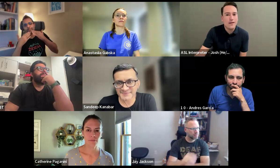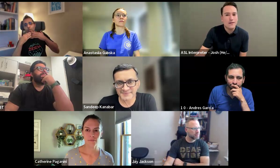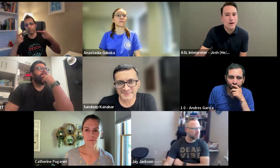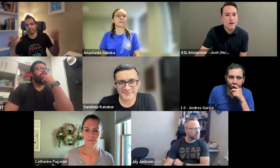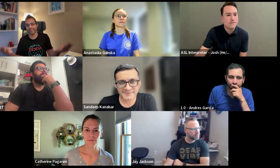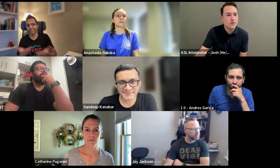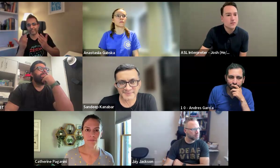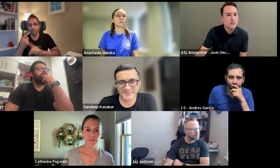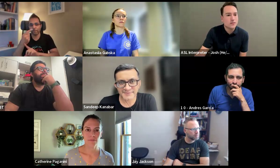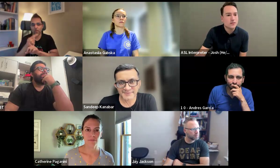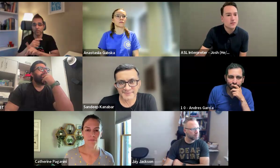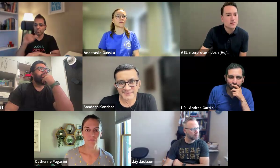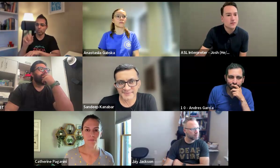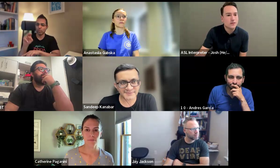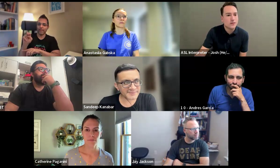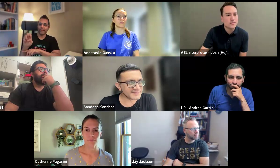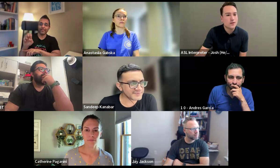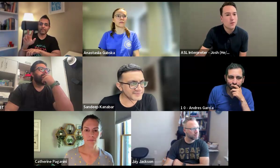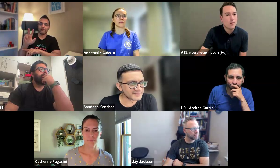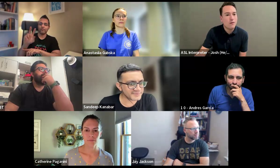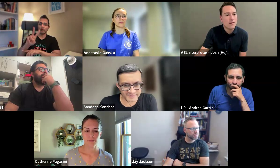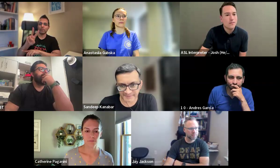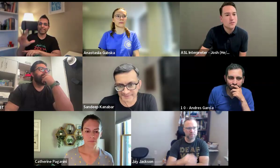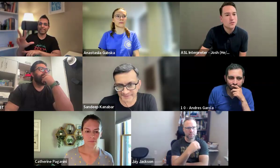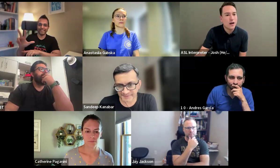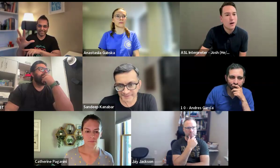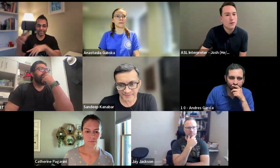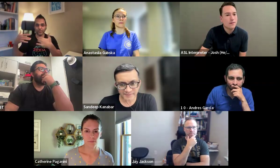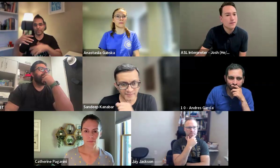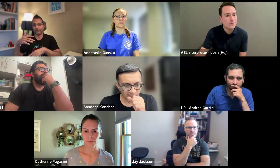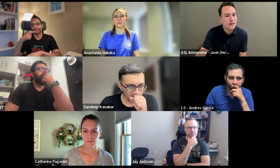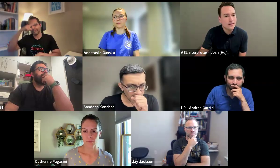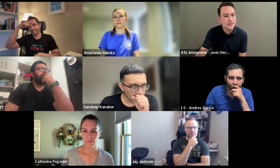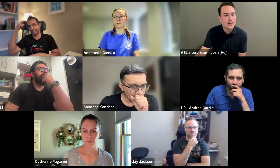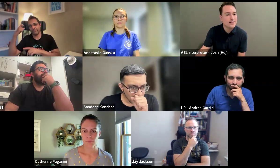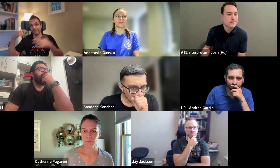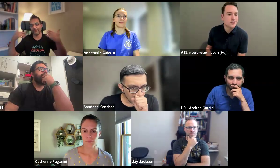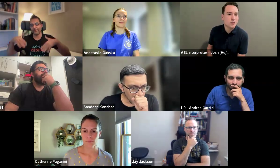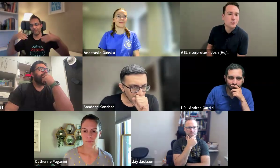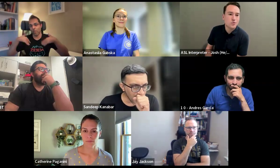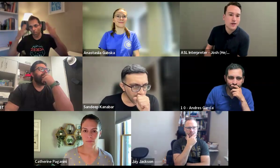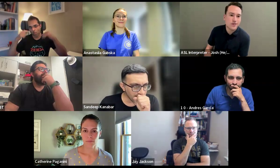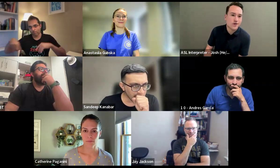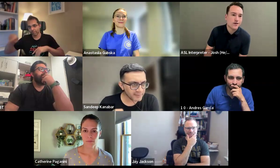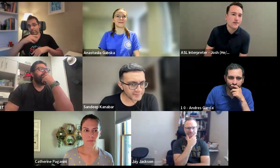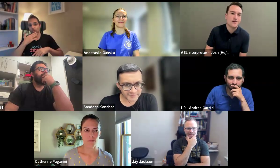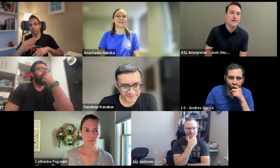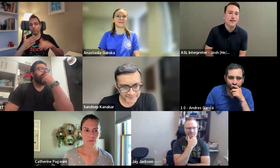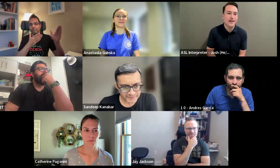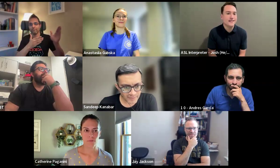Okay, all right, folks. So, welcome to our monthly meeting. Today is June 23rd. It is